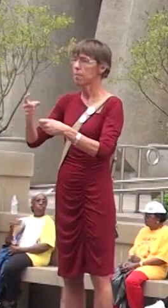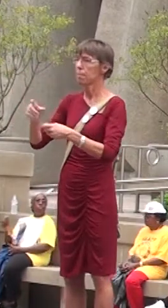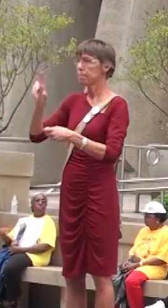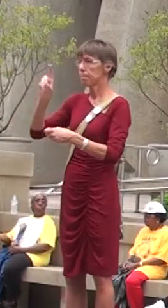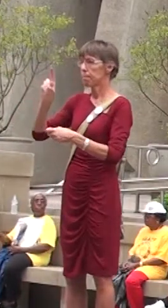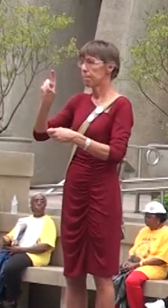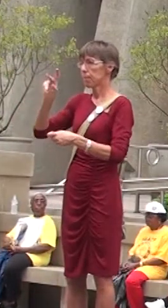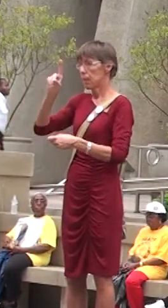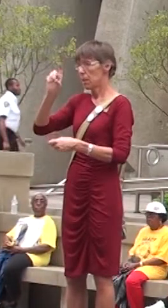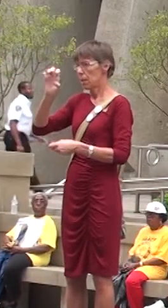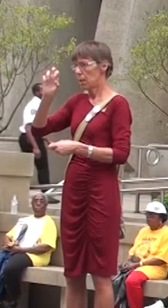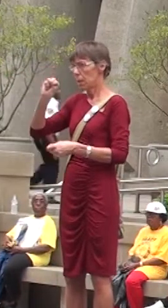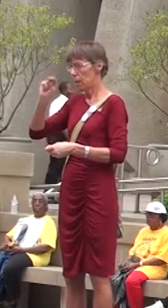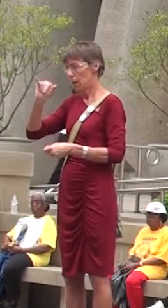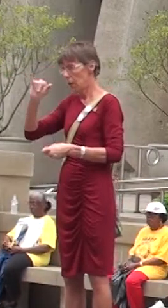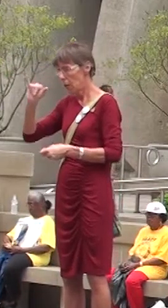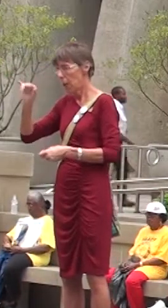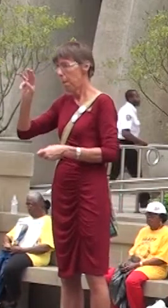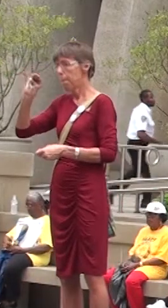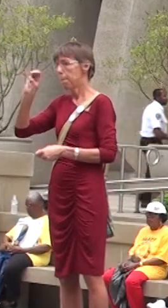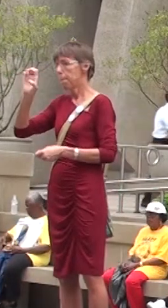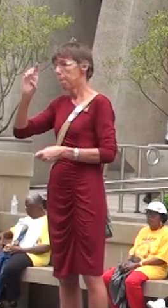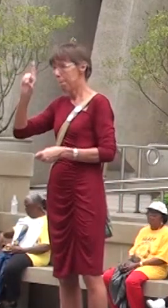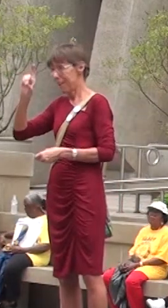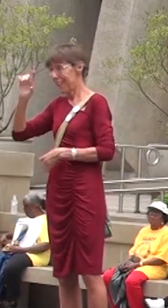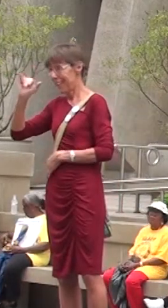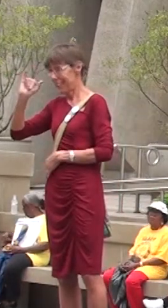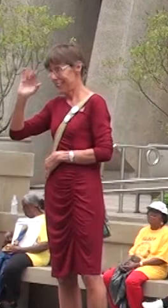500,000 uninsured North Carolinians. They